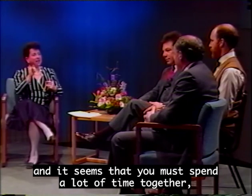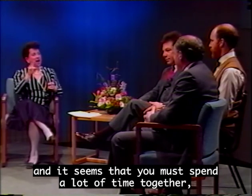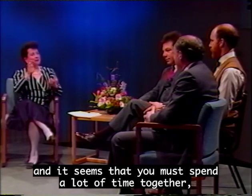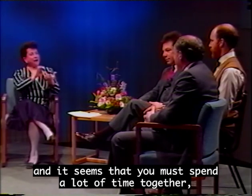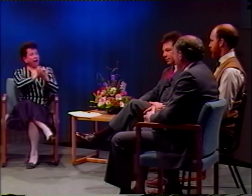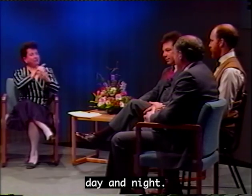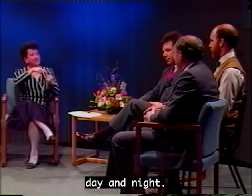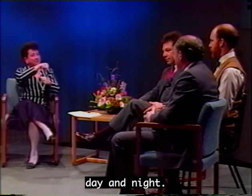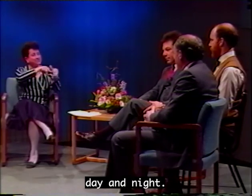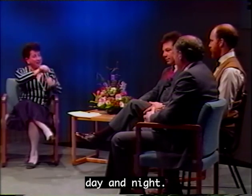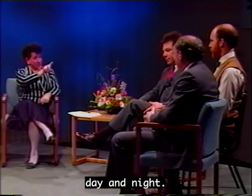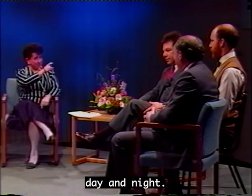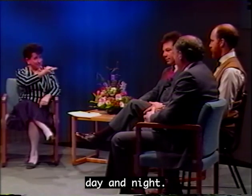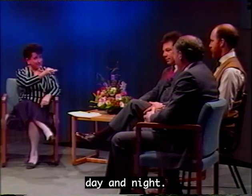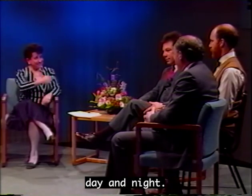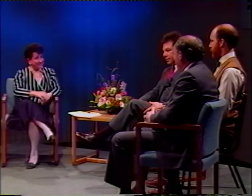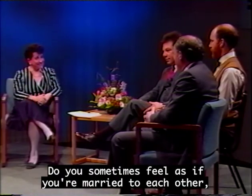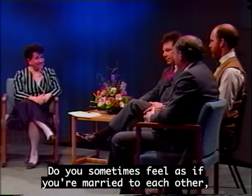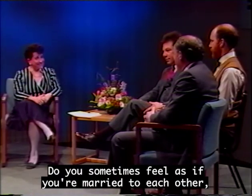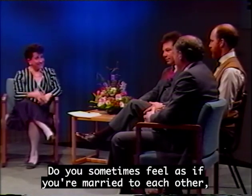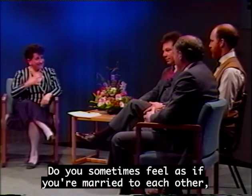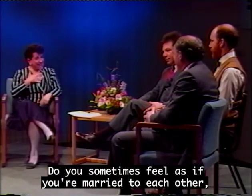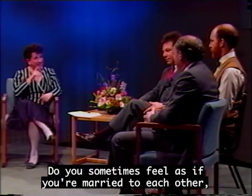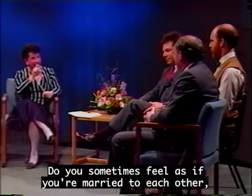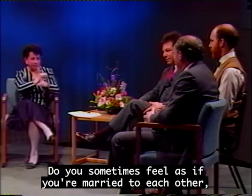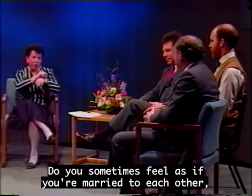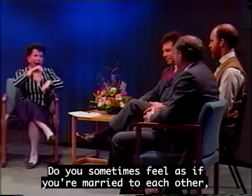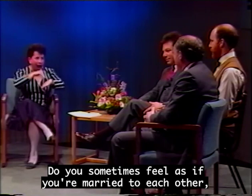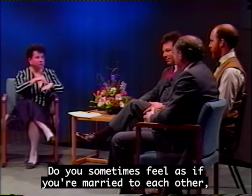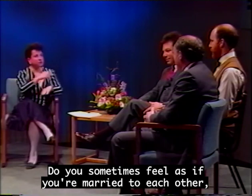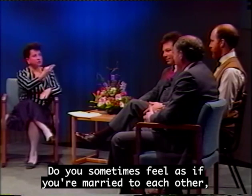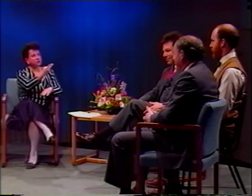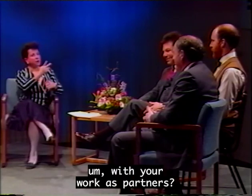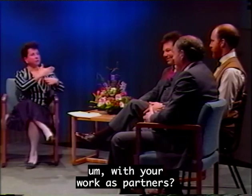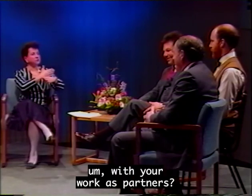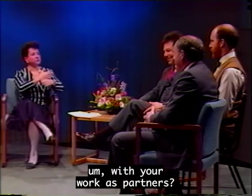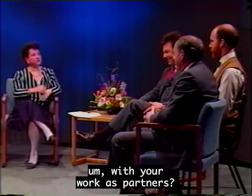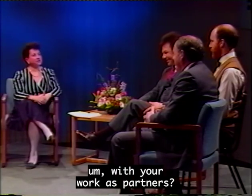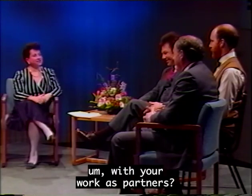lot of time together, day and night. Do you sometimes feel as if you're married to each other